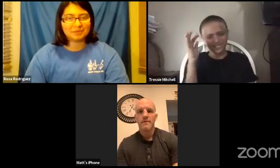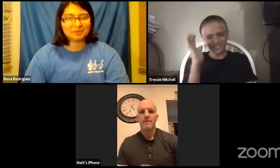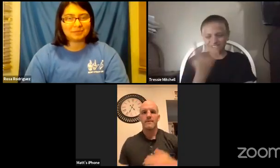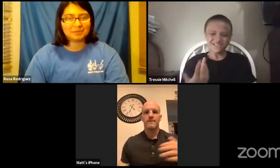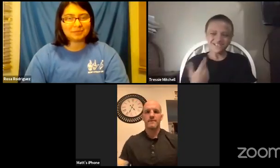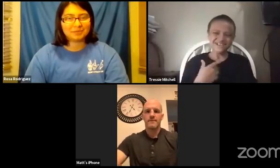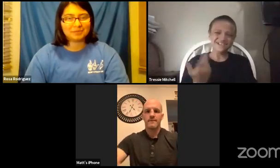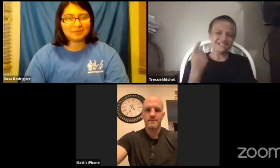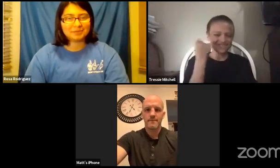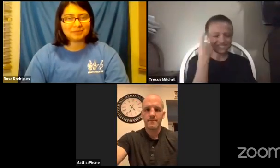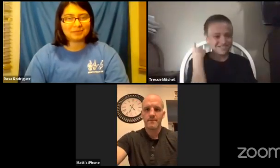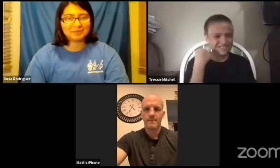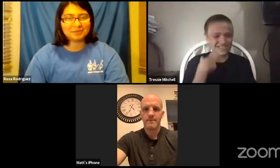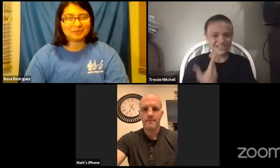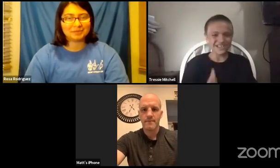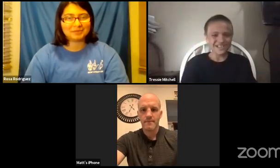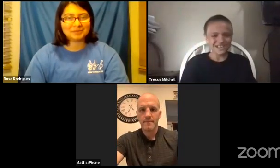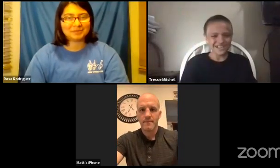And